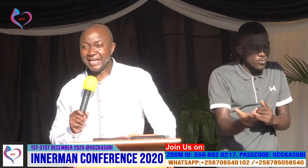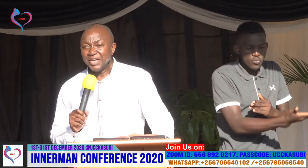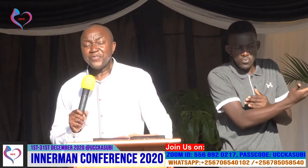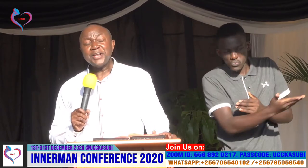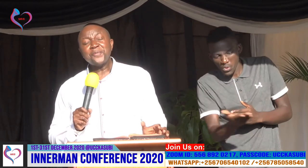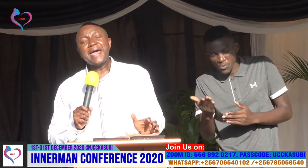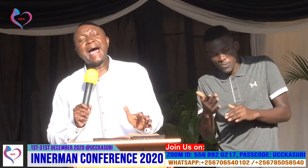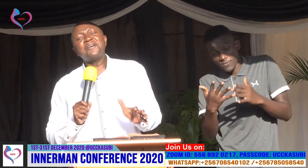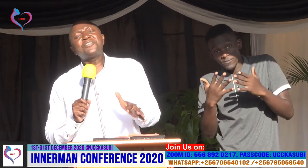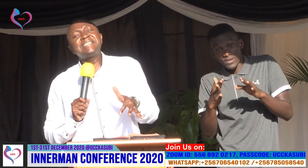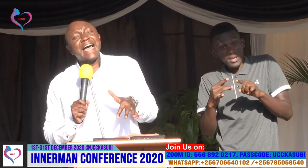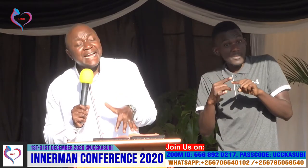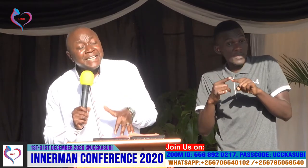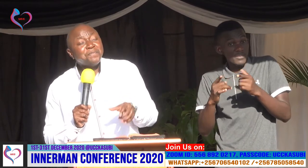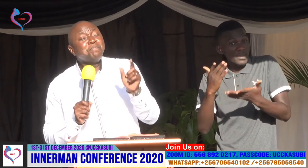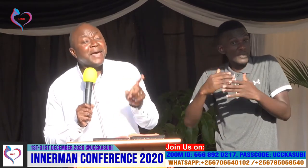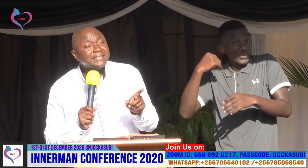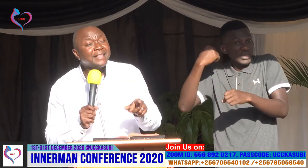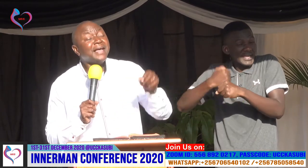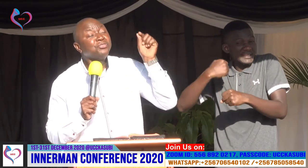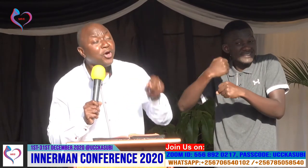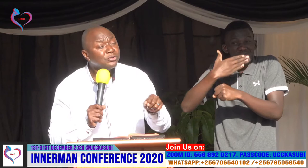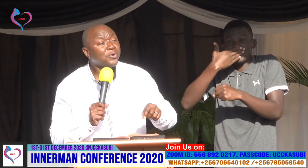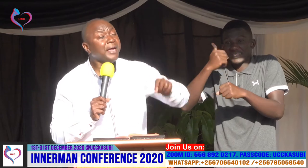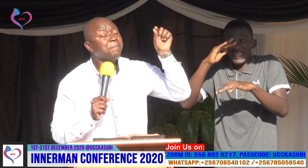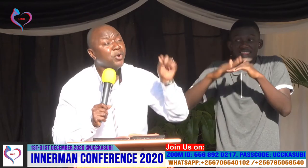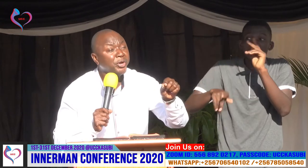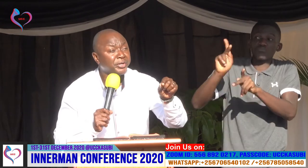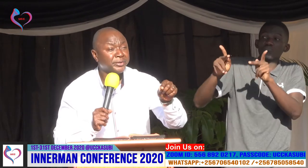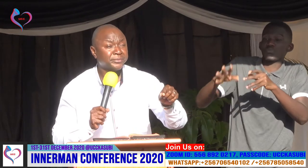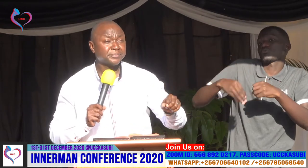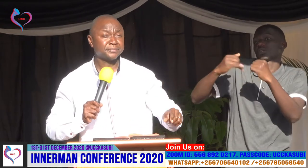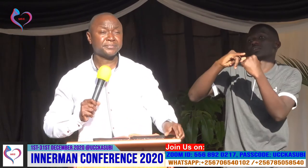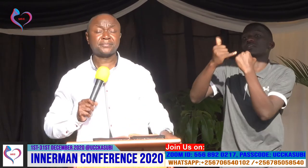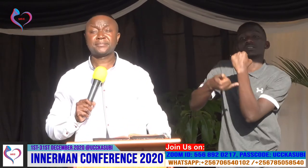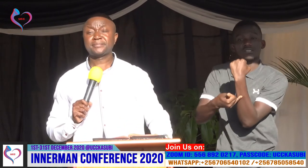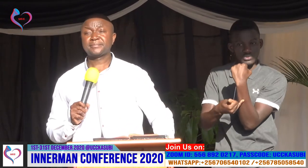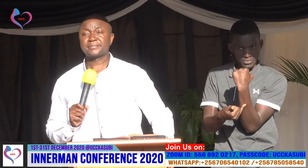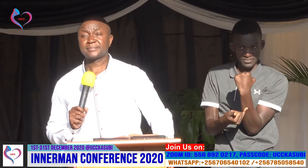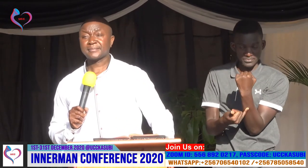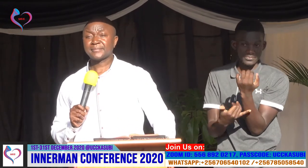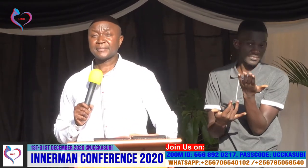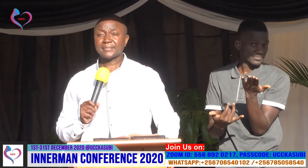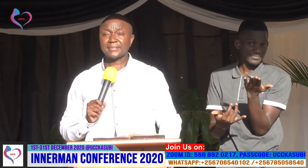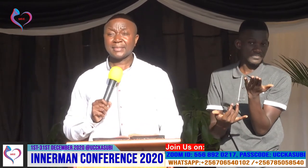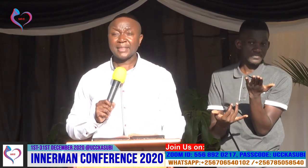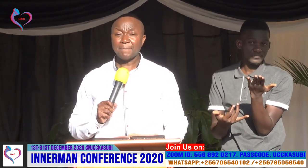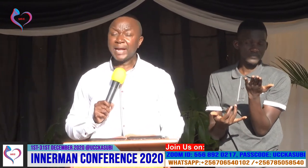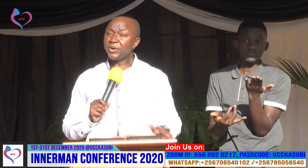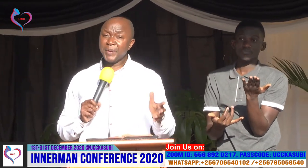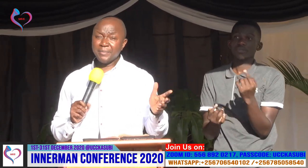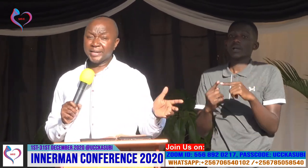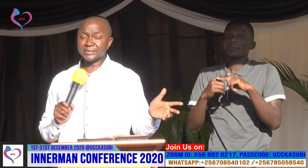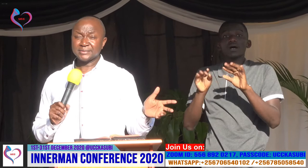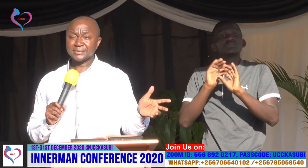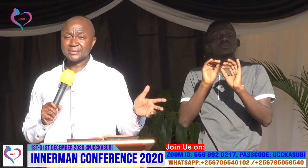Tewasaye. Even you may have done it better than those who are employed. Oyinza kuwa wachikoze nokusinga abali nokikola. But